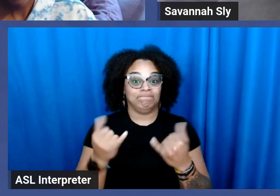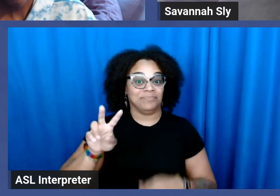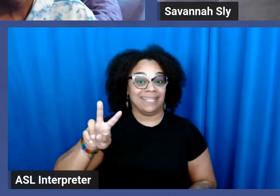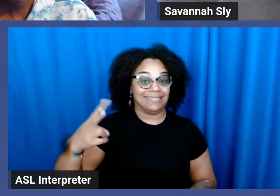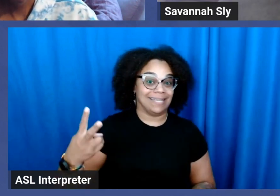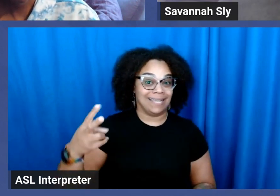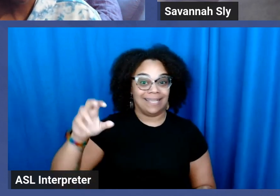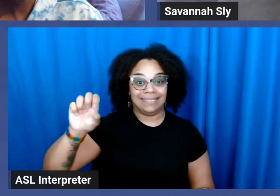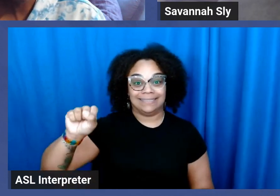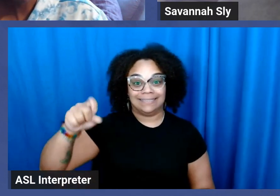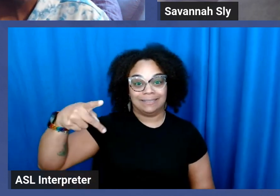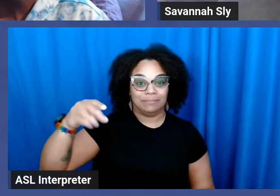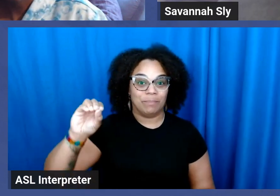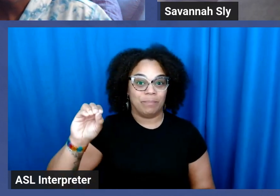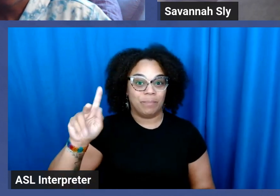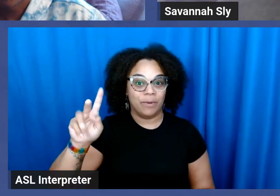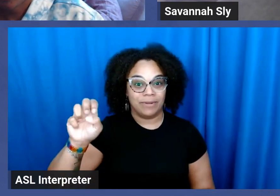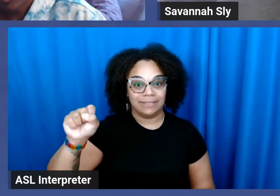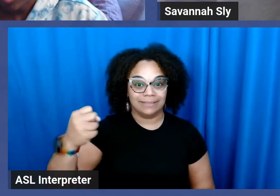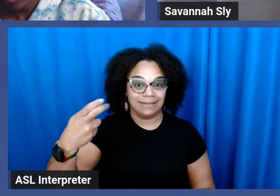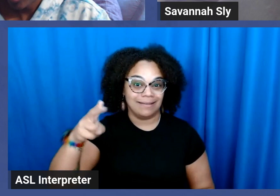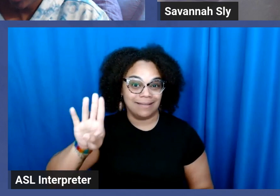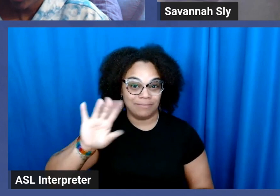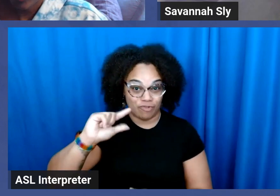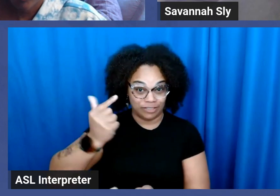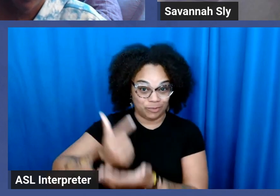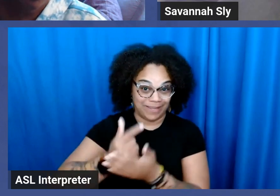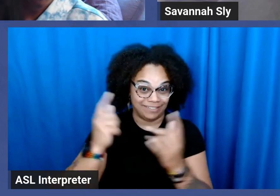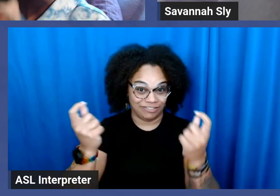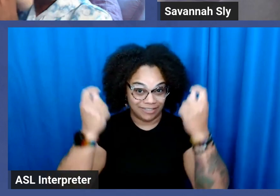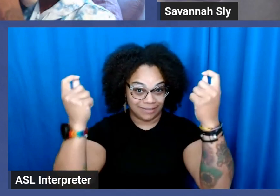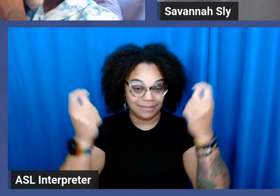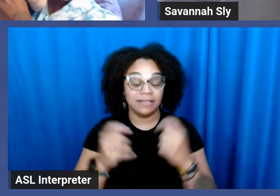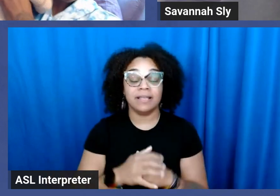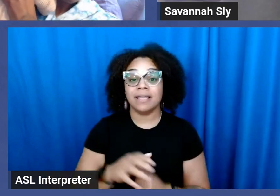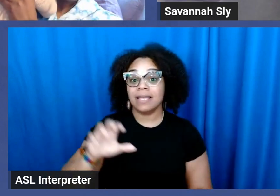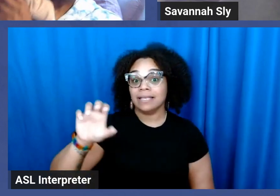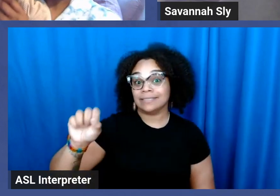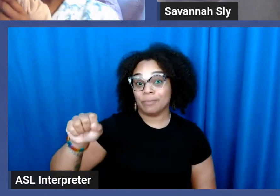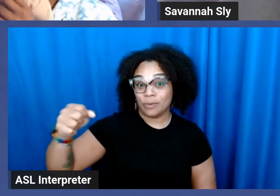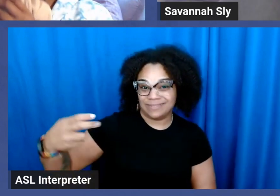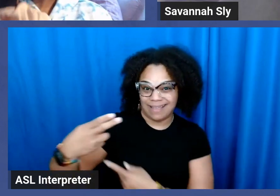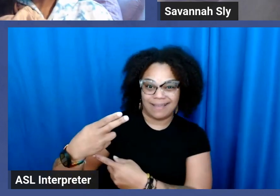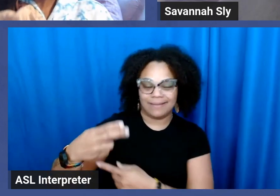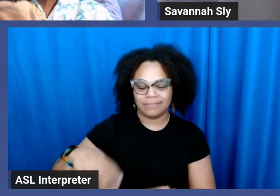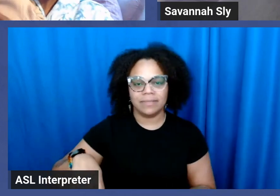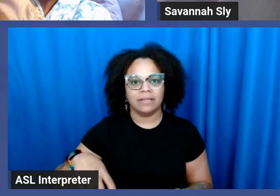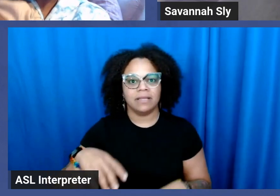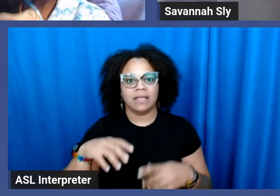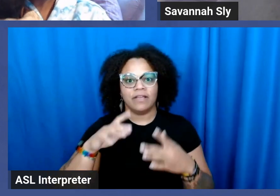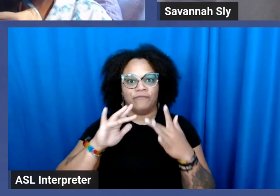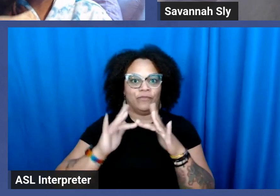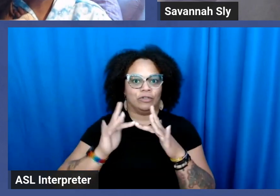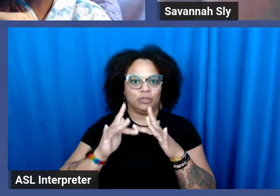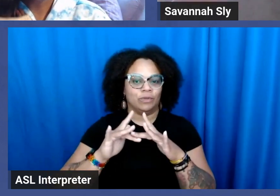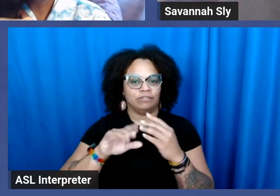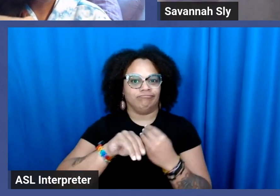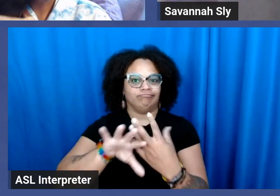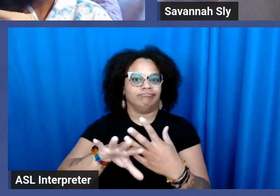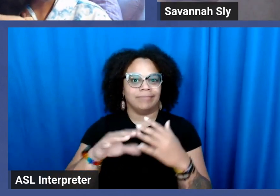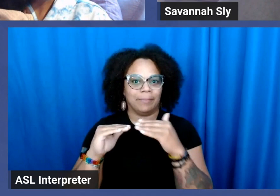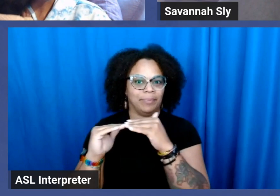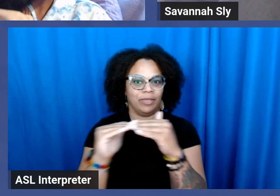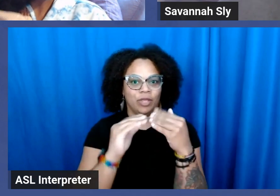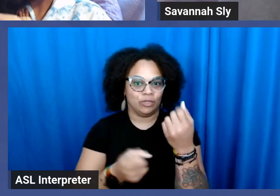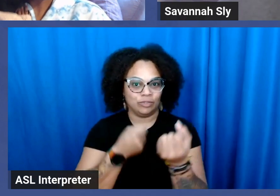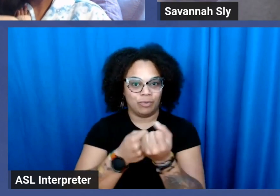Hub graduation. Spokes Hub is a virtual peer support program for new